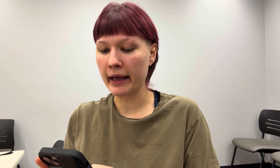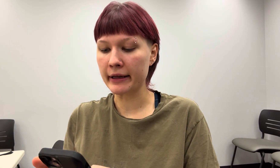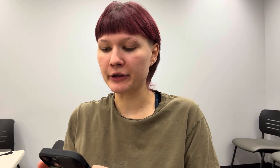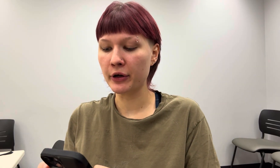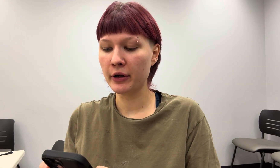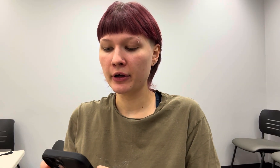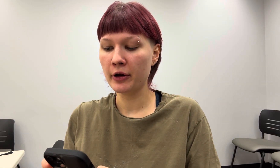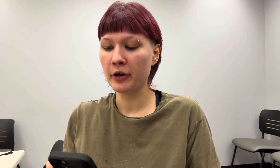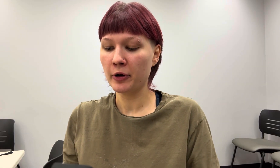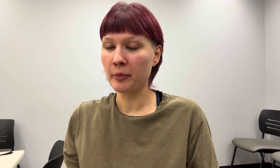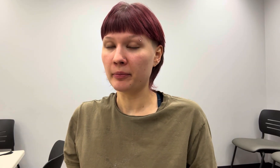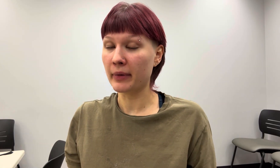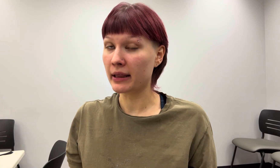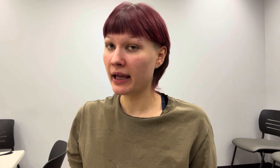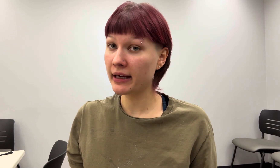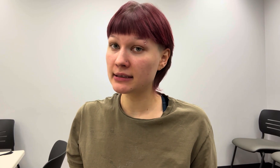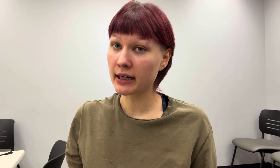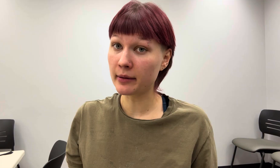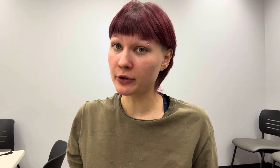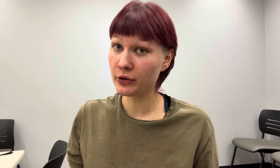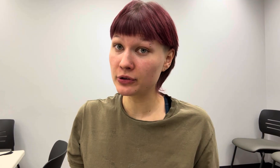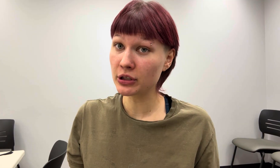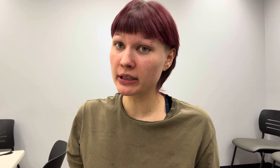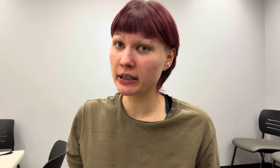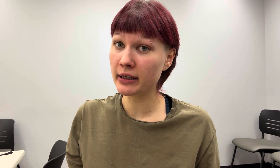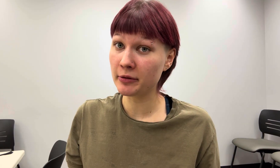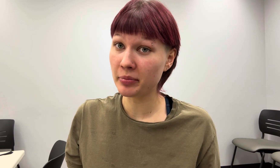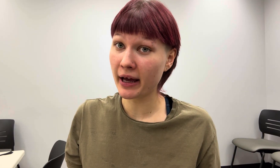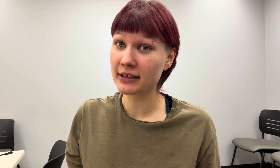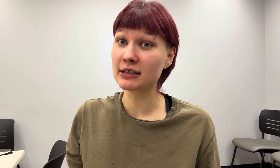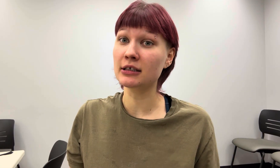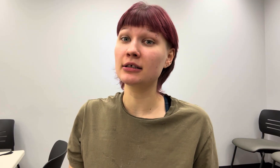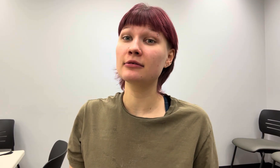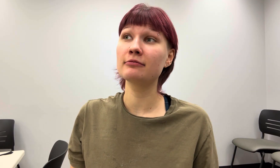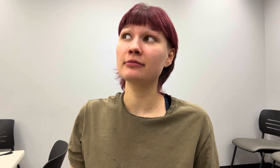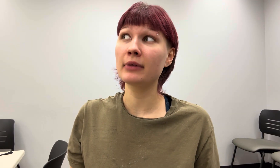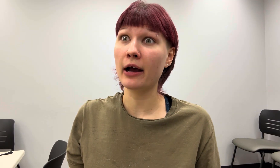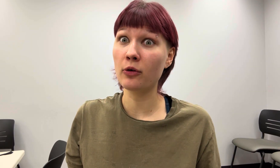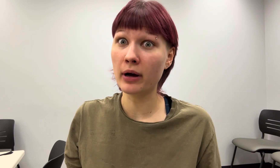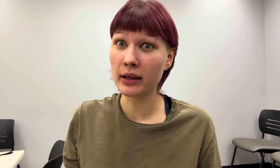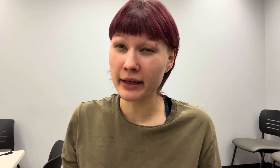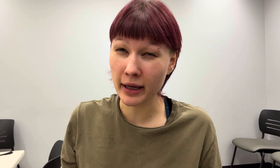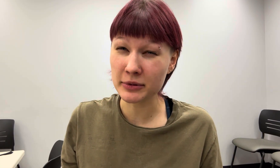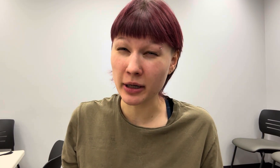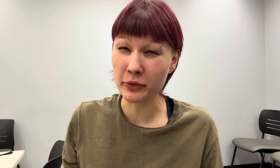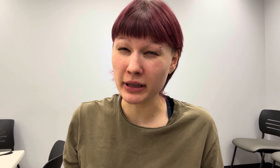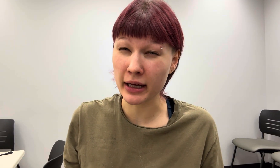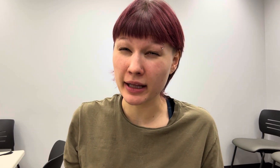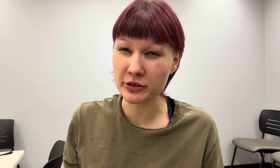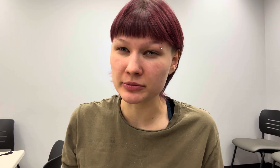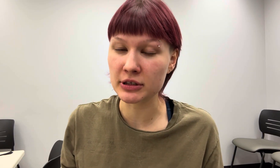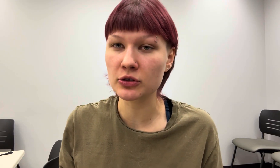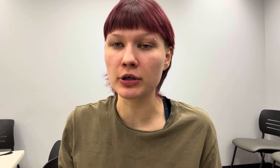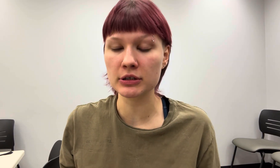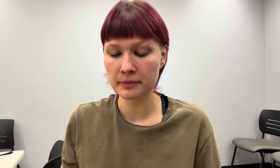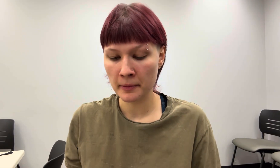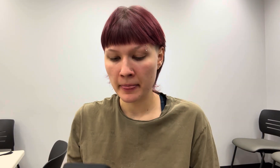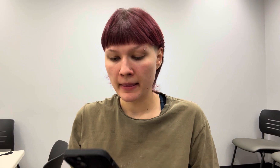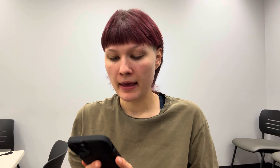And my lag time hugely impacted how well I kept up with that classroom discourse. I